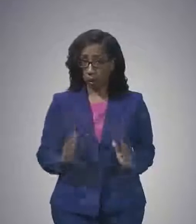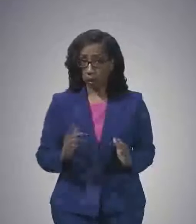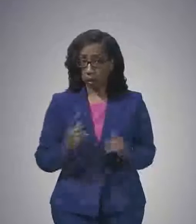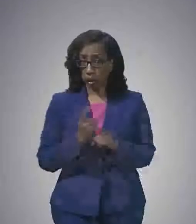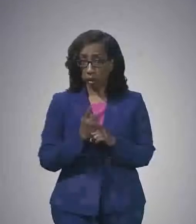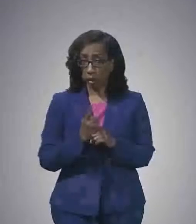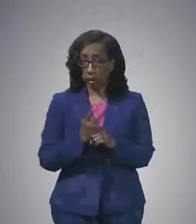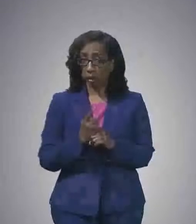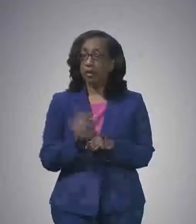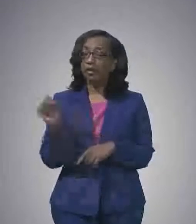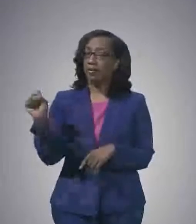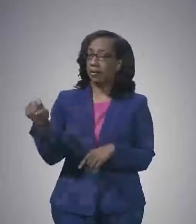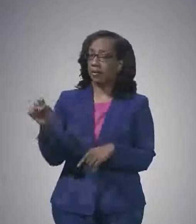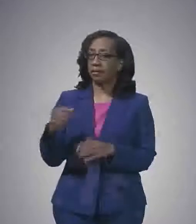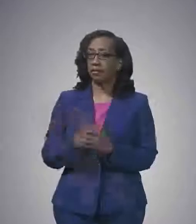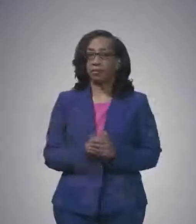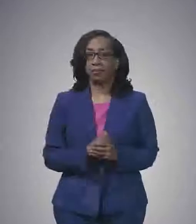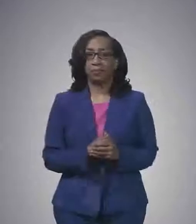Correct.